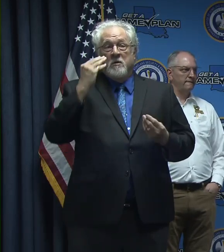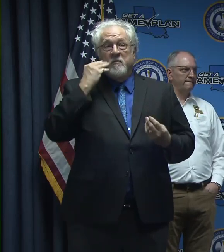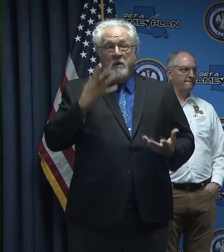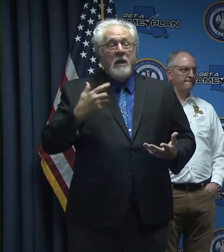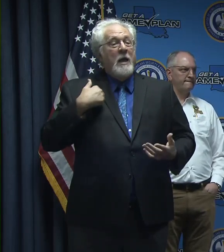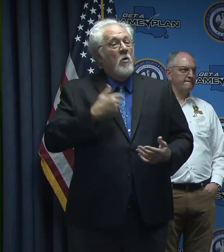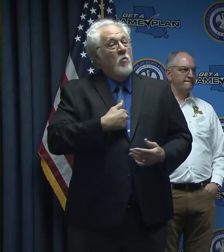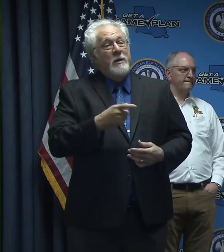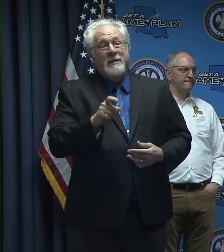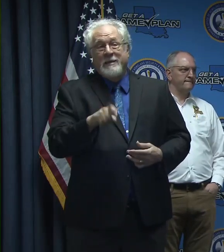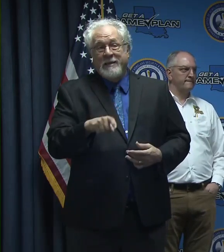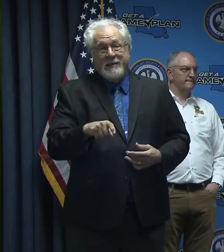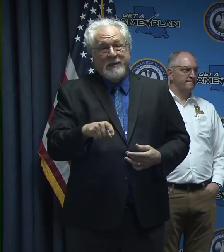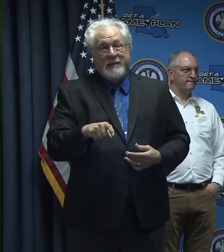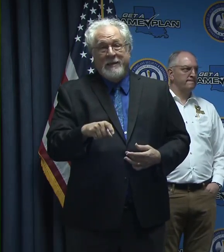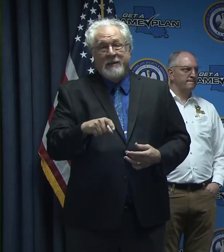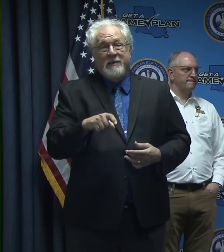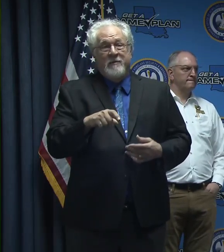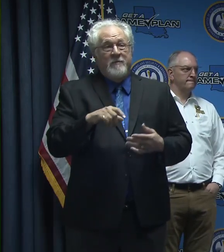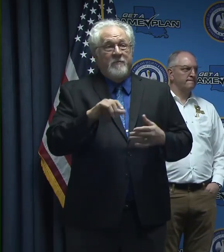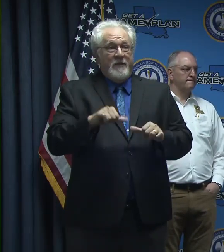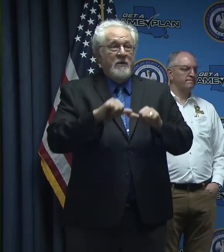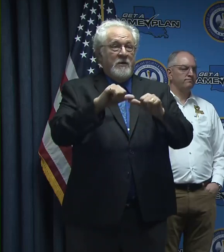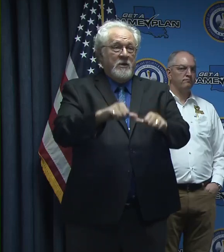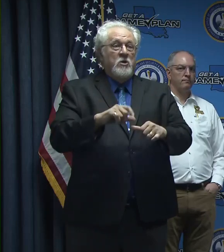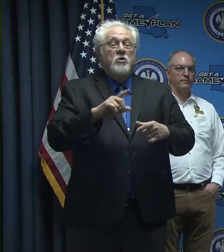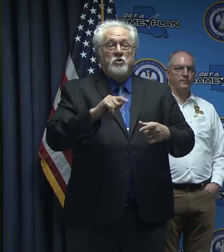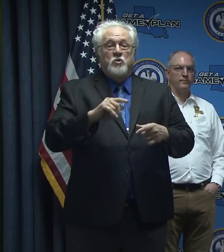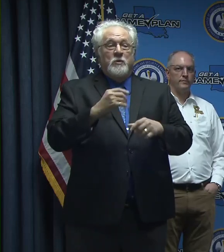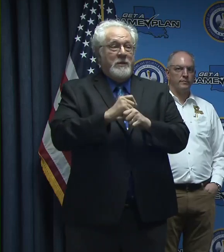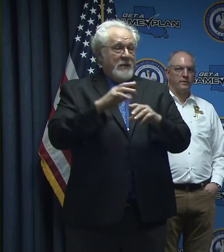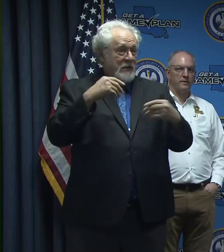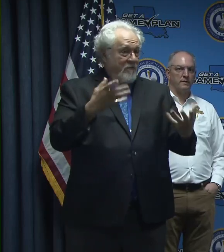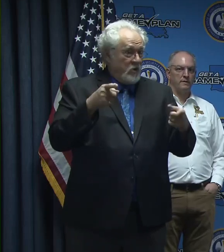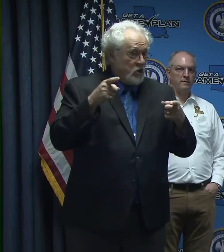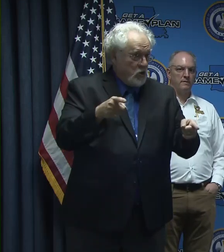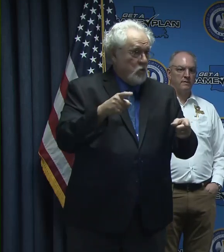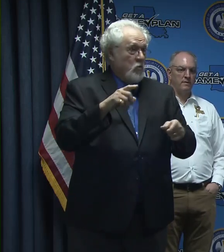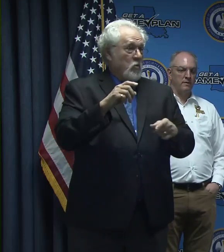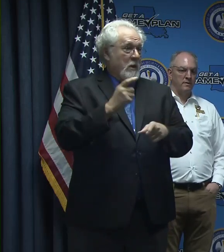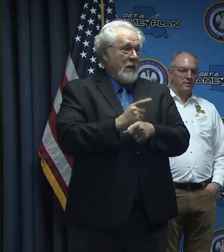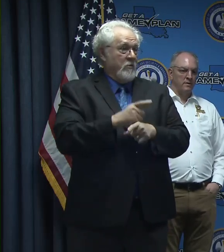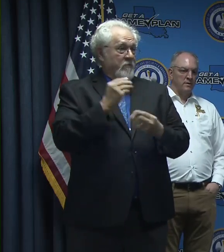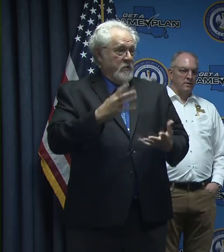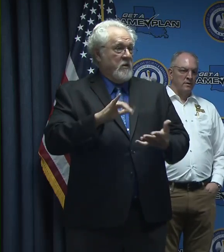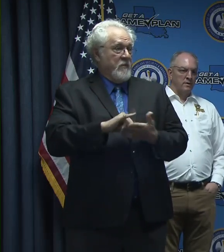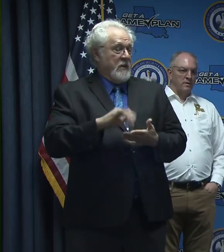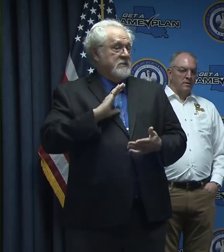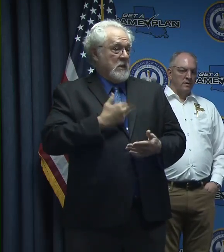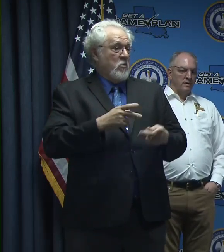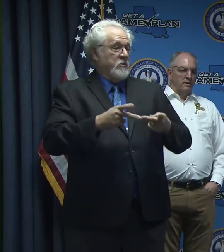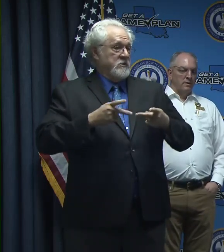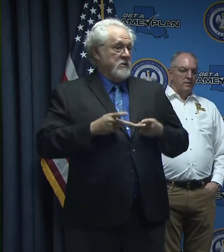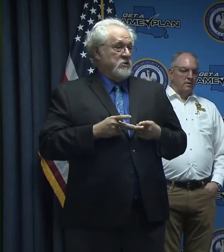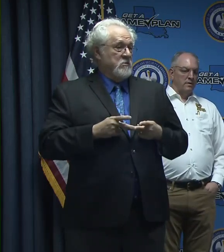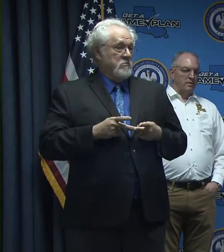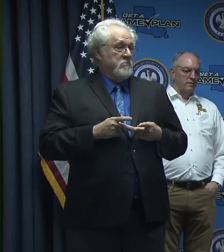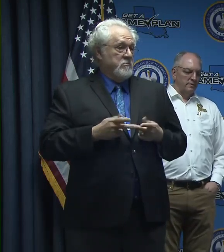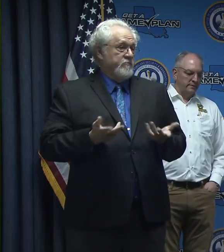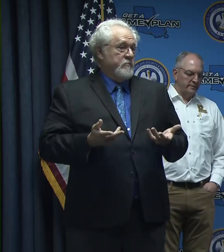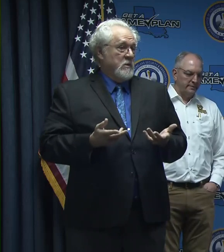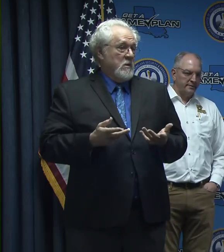and we need them to continue to do that in order for us to give you accurate information. So that's the position that we took, again,